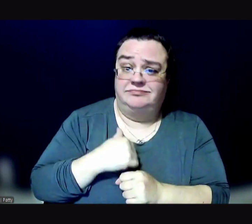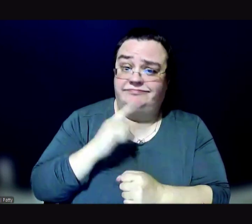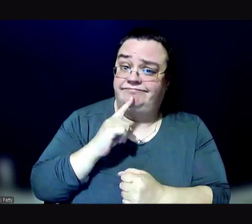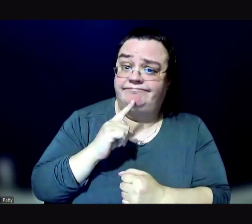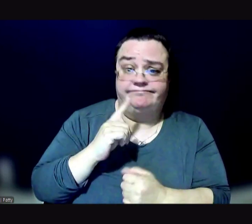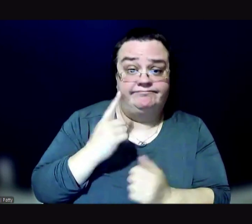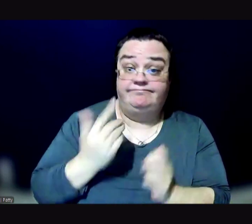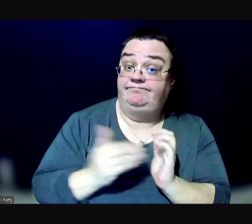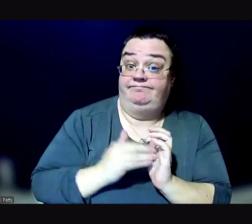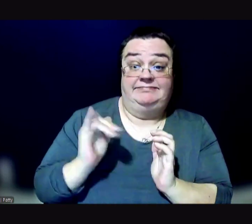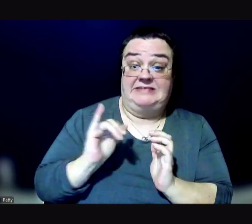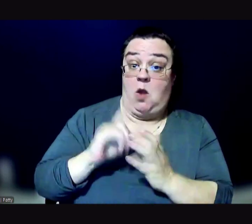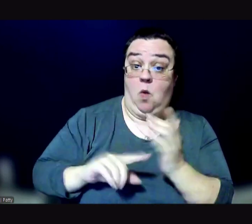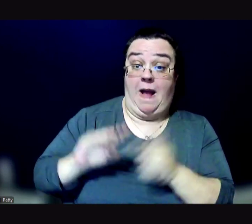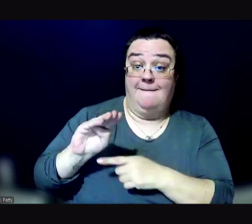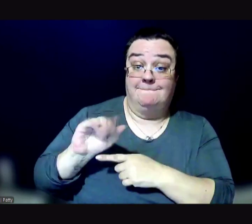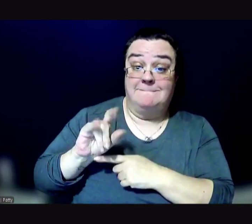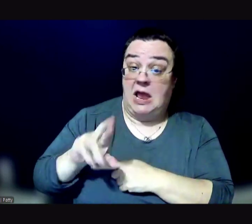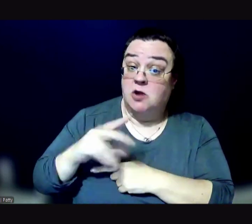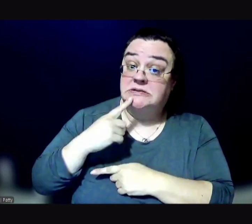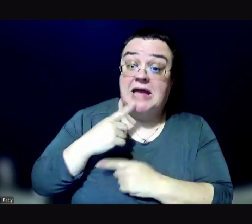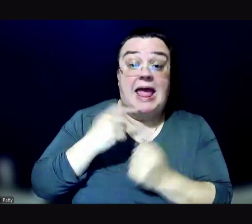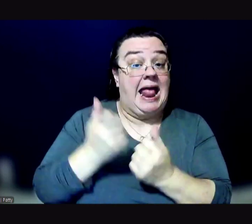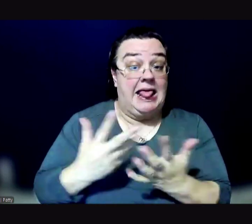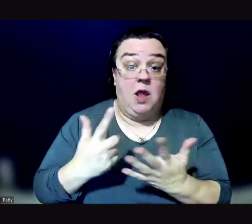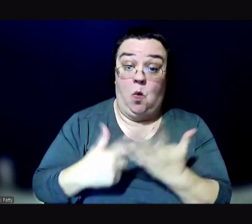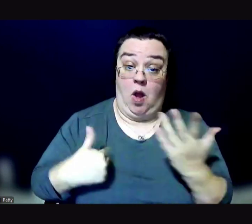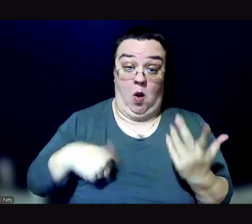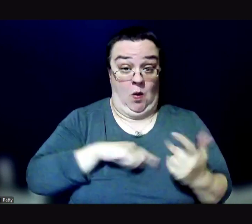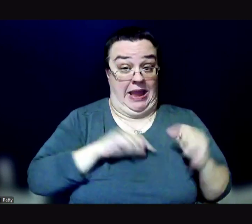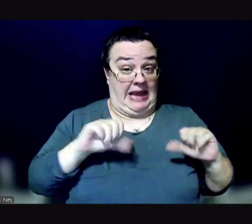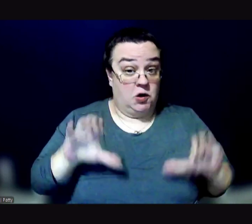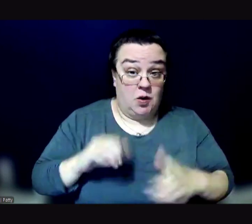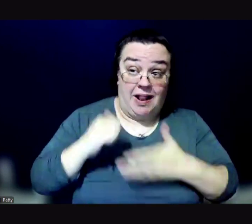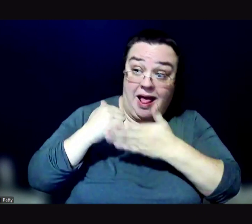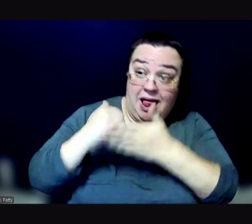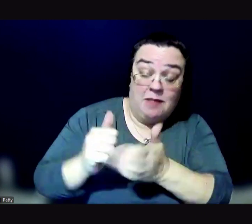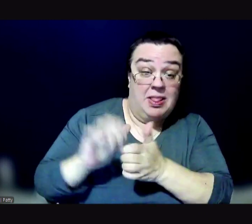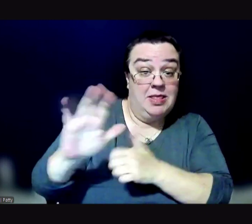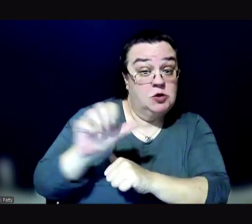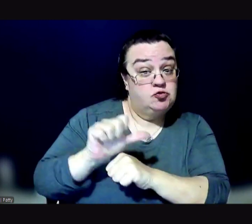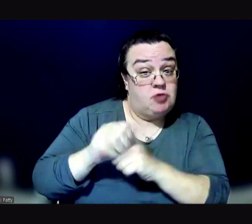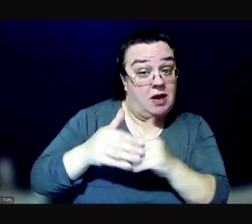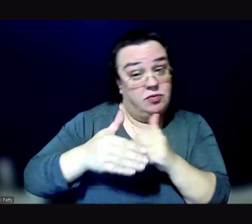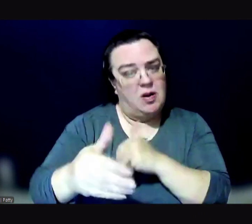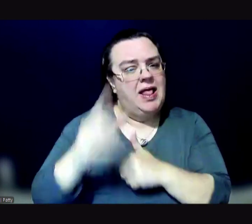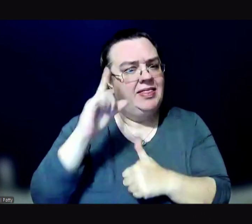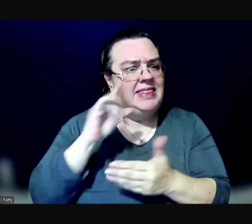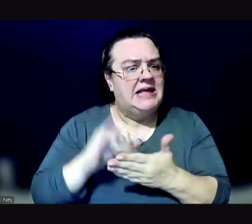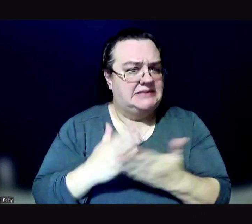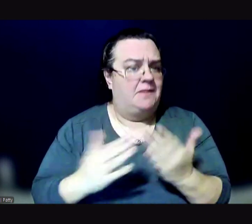about, anything that we can do to help their job going forward. I think that's something we all have to do